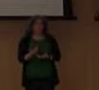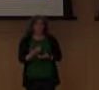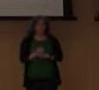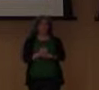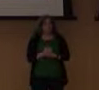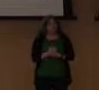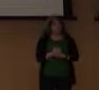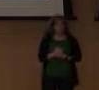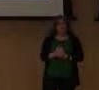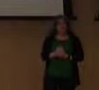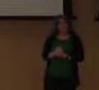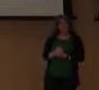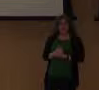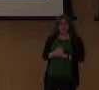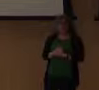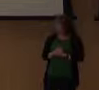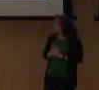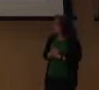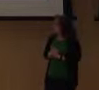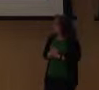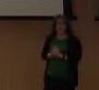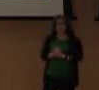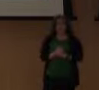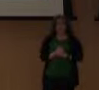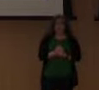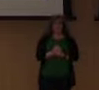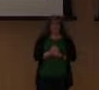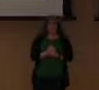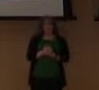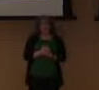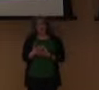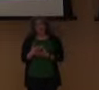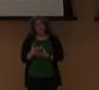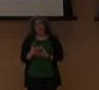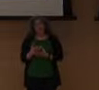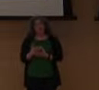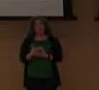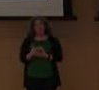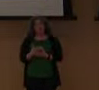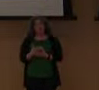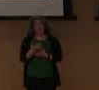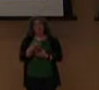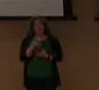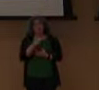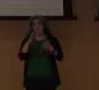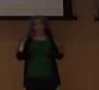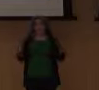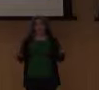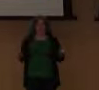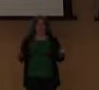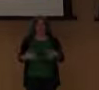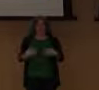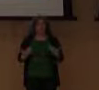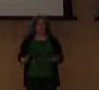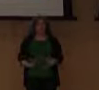very important to us to make this a cost-effective project. So Google Apps for Education is free